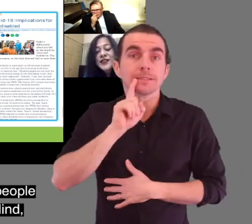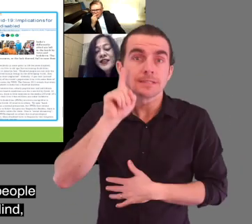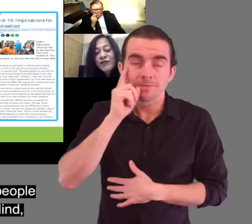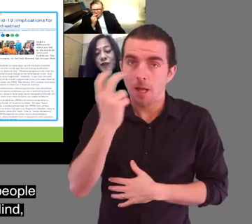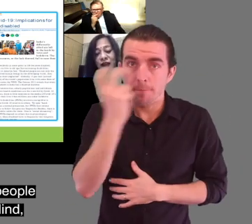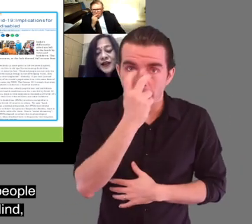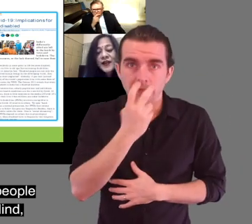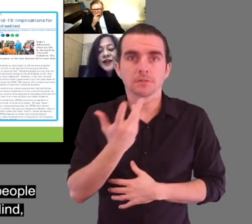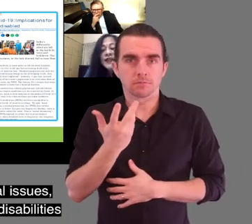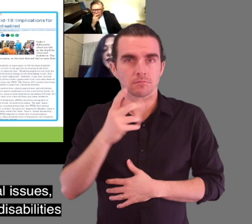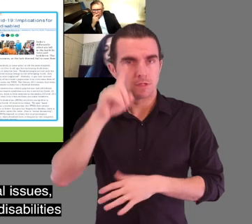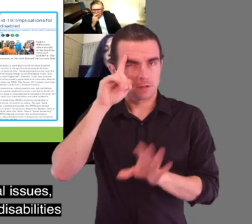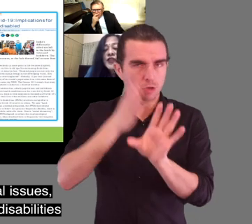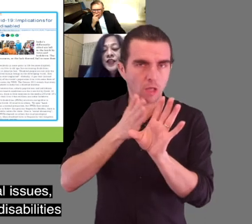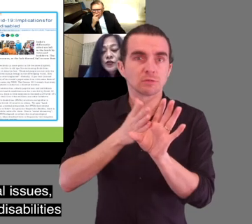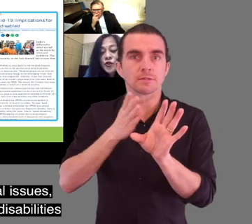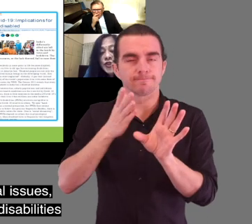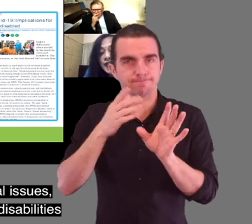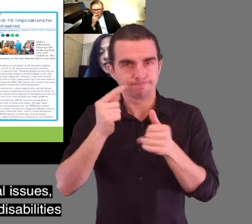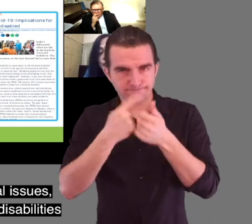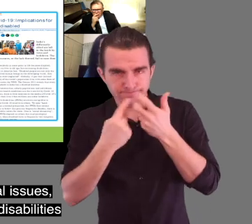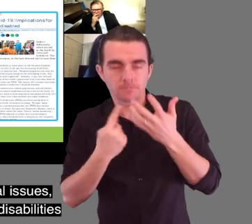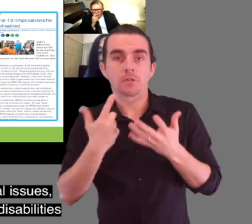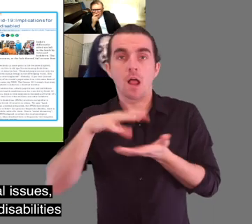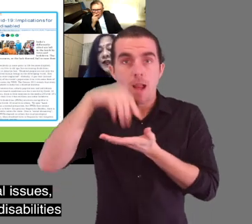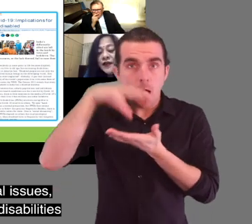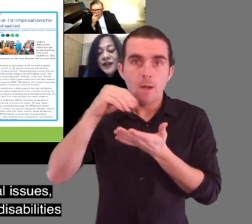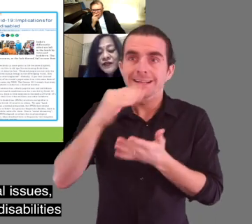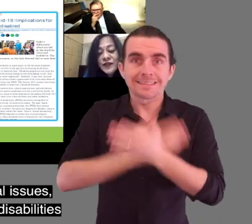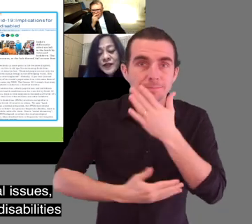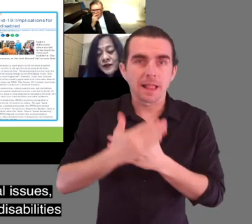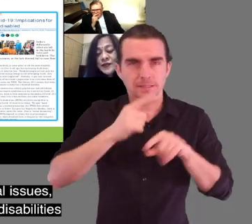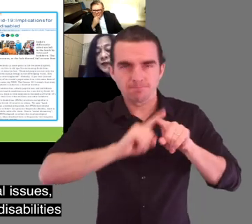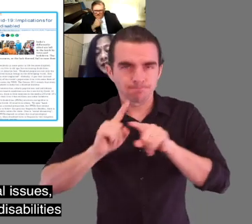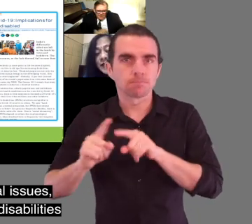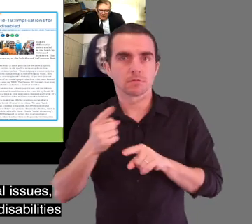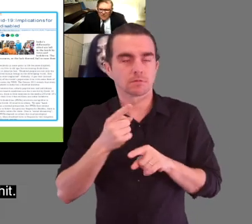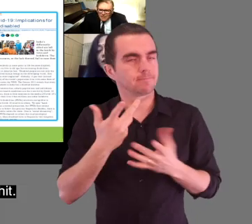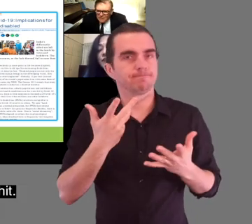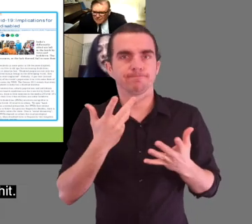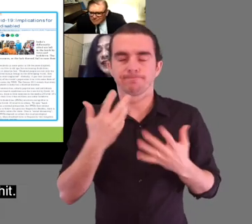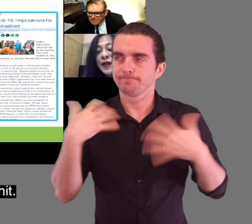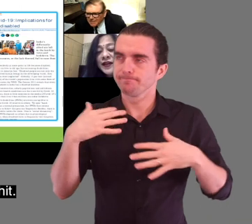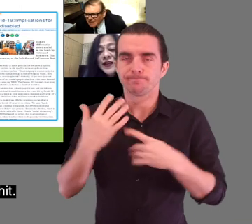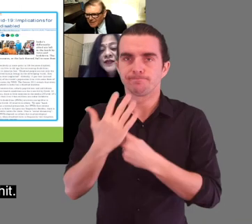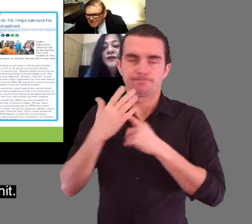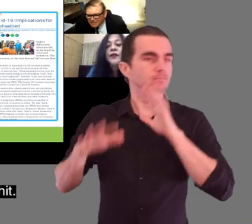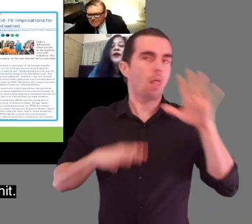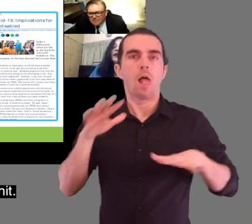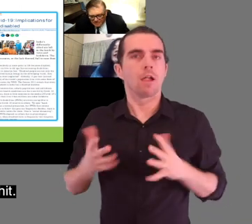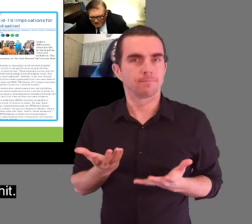such as the deaf-blind, those with psychosocial issues, and those with learning disabilities, they were very badly